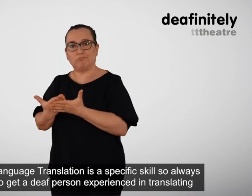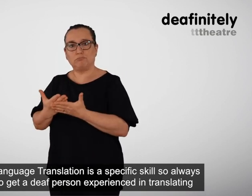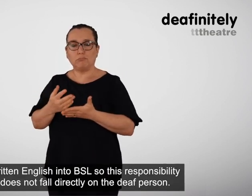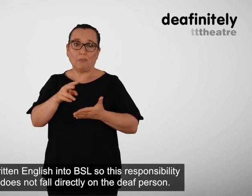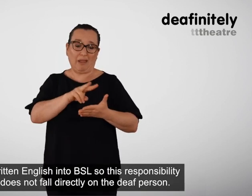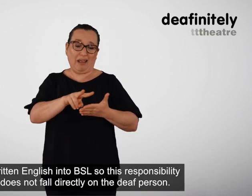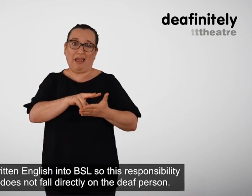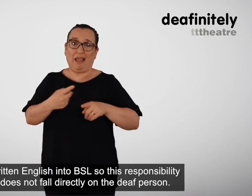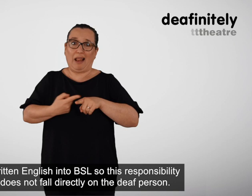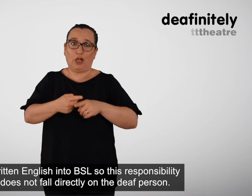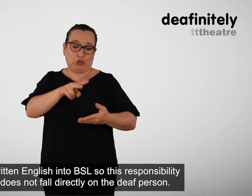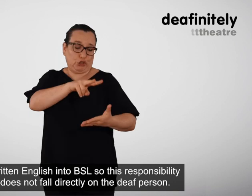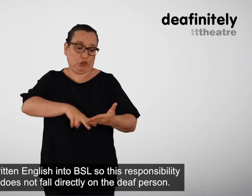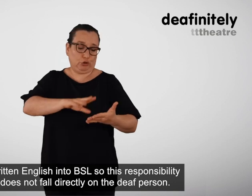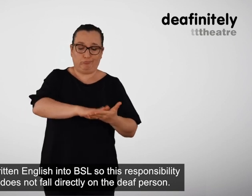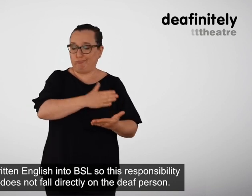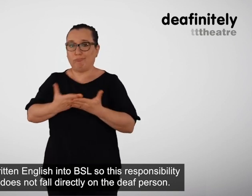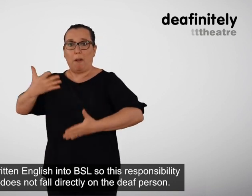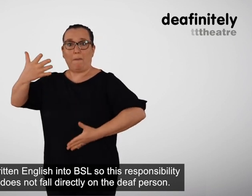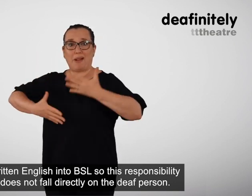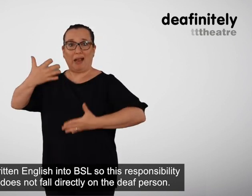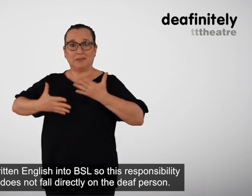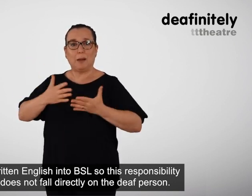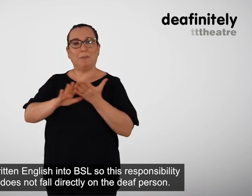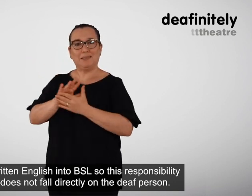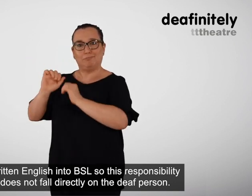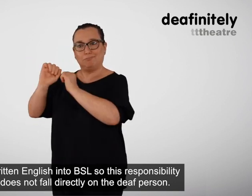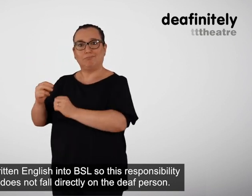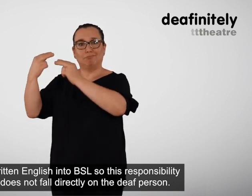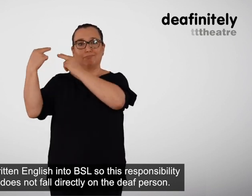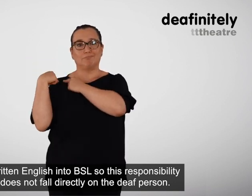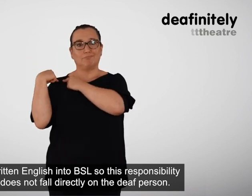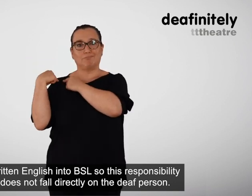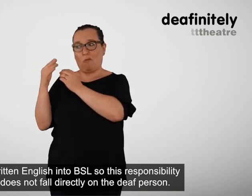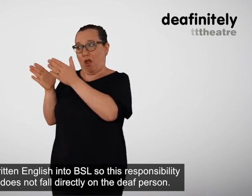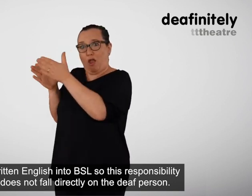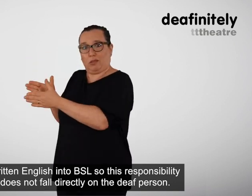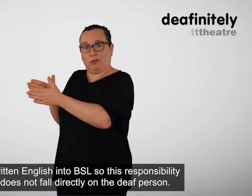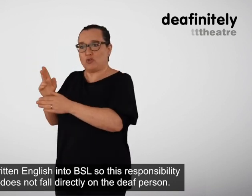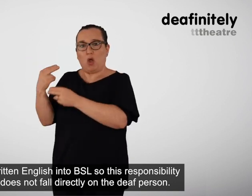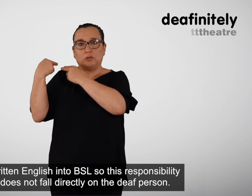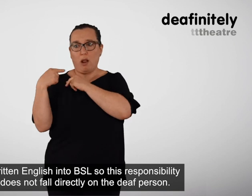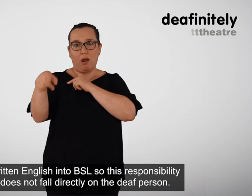written English into BSL, so this responsibility does not fall directly on the deaf person.